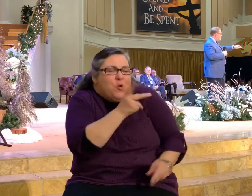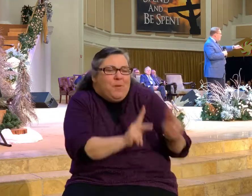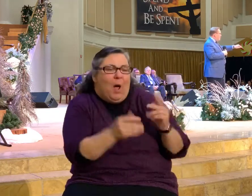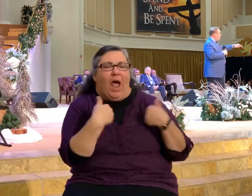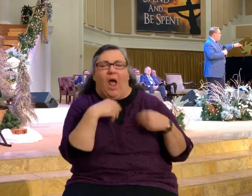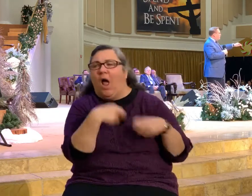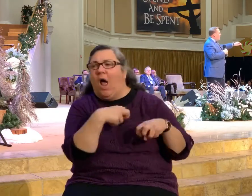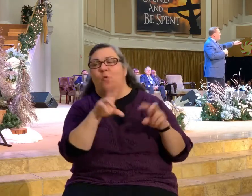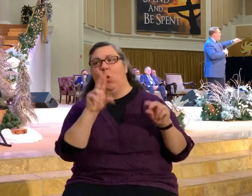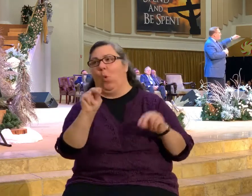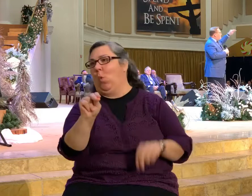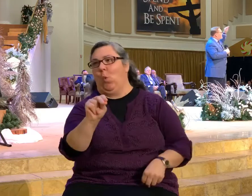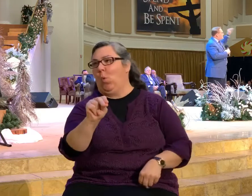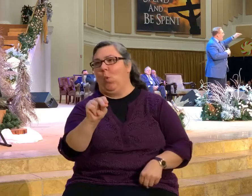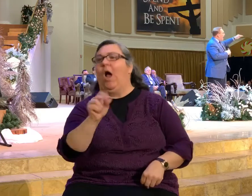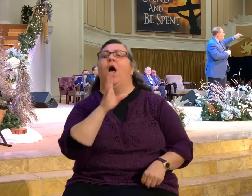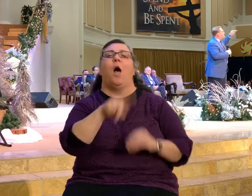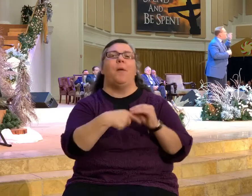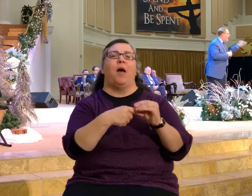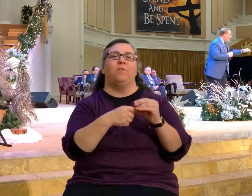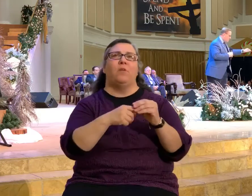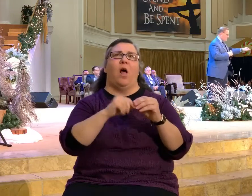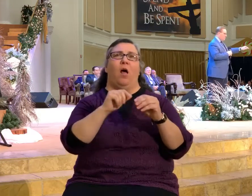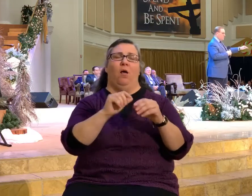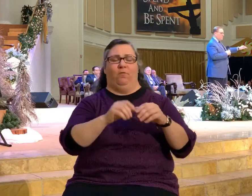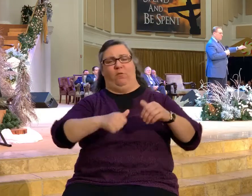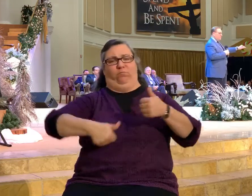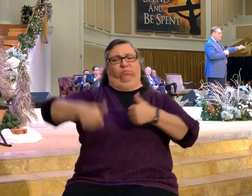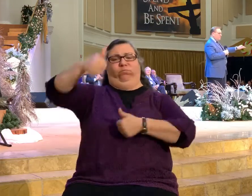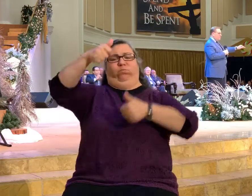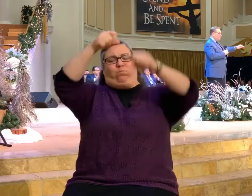issues. We're talking about from the top down.